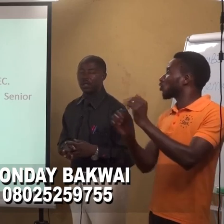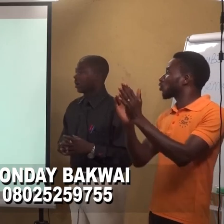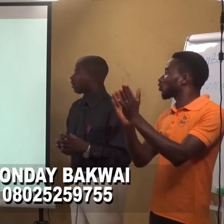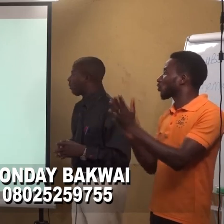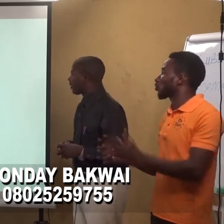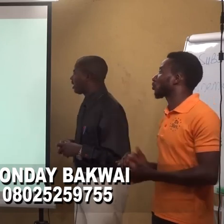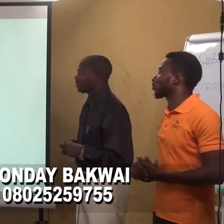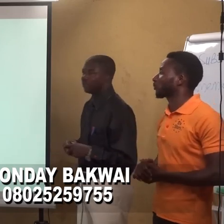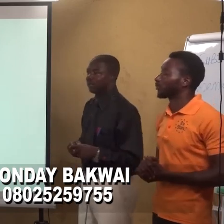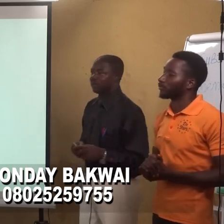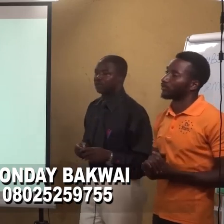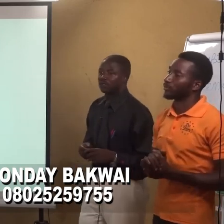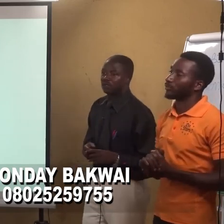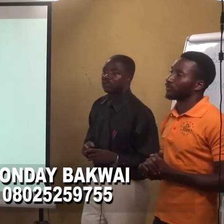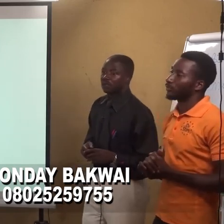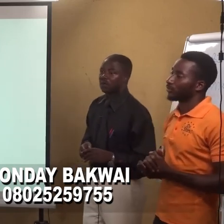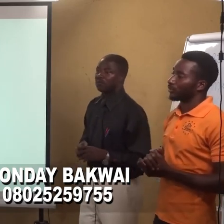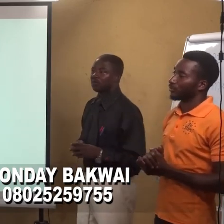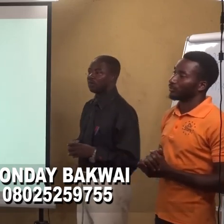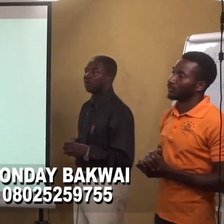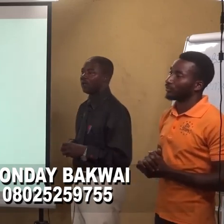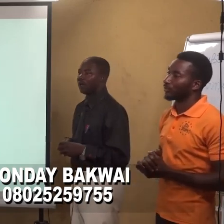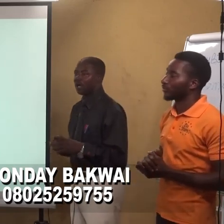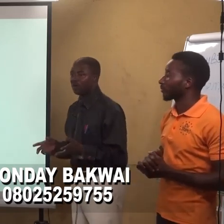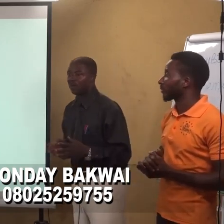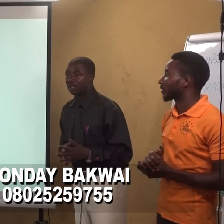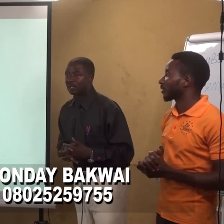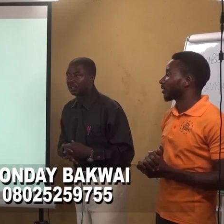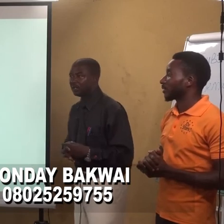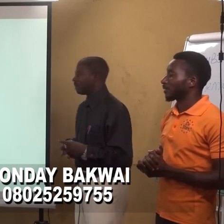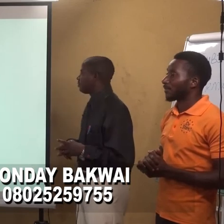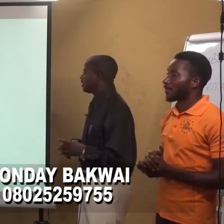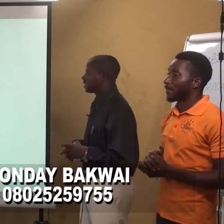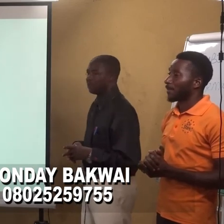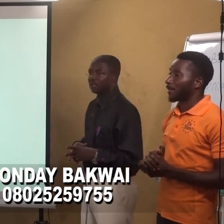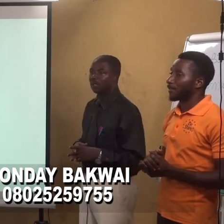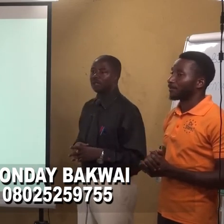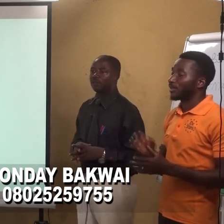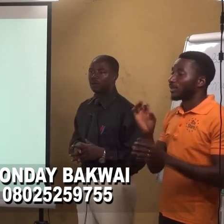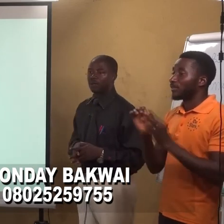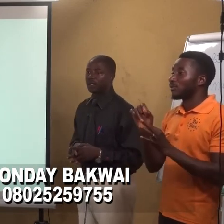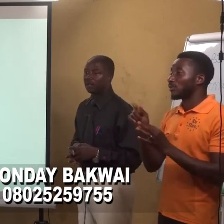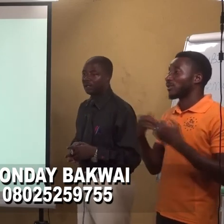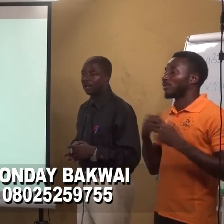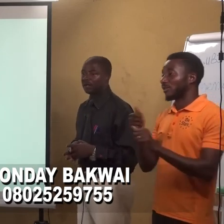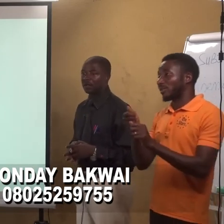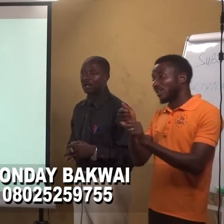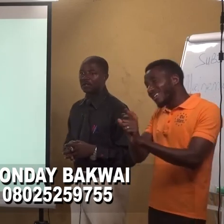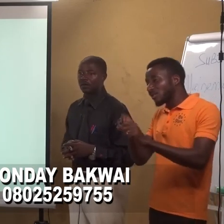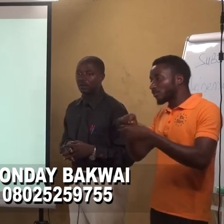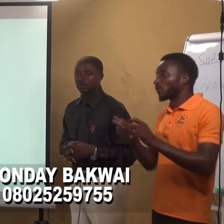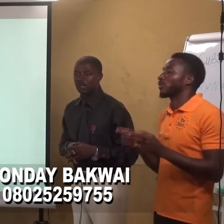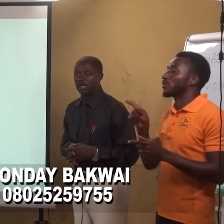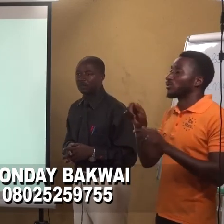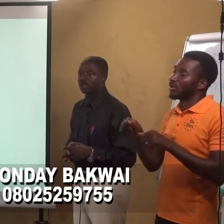School. Comprehensive Mathematics for Senior Secondary School. I remain Mr. Monday Bakwai, and you